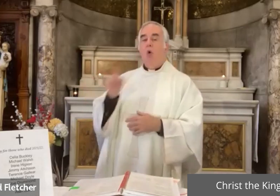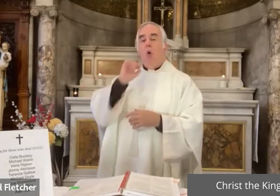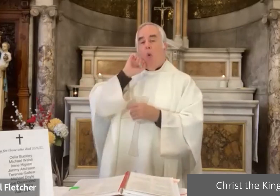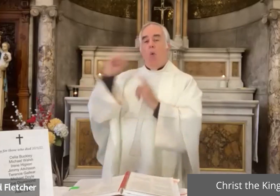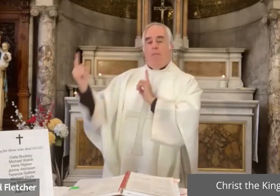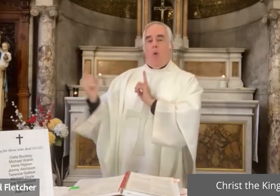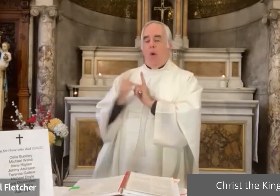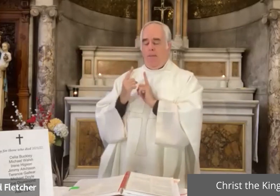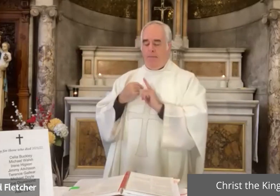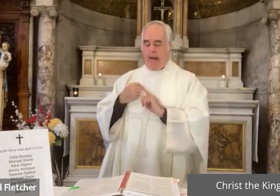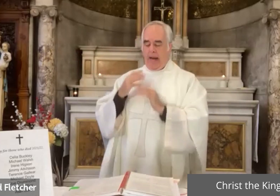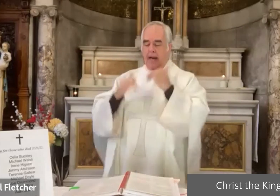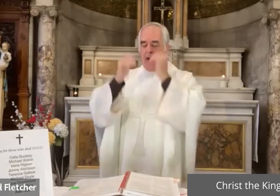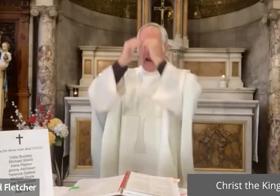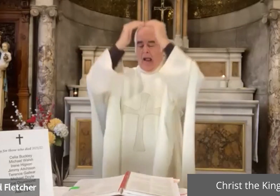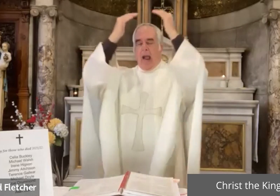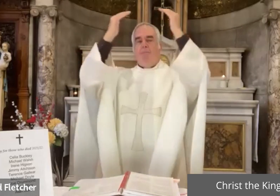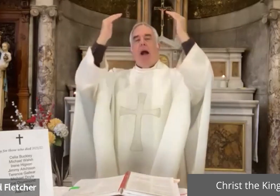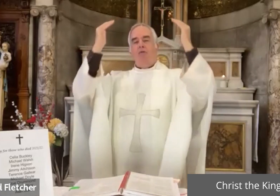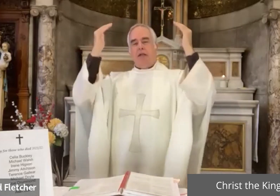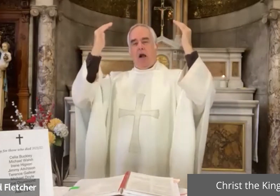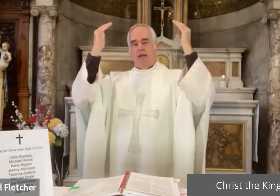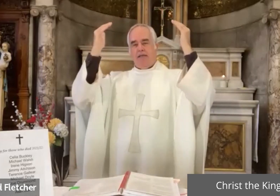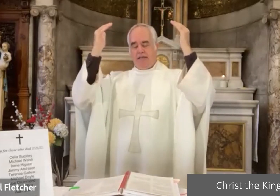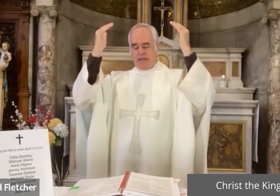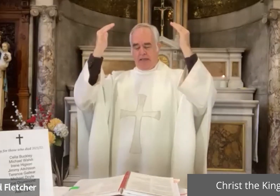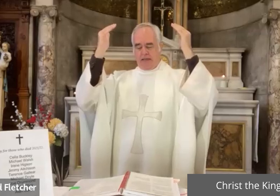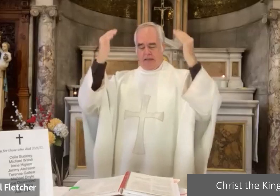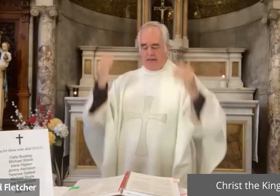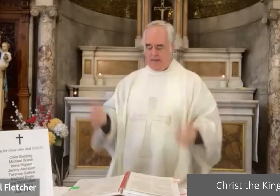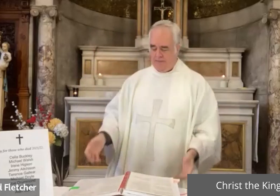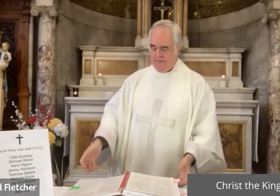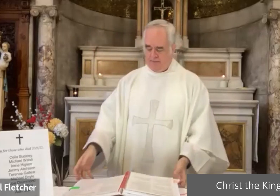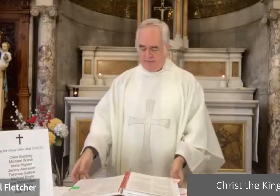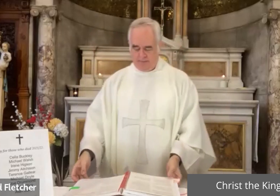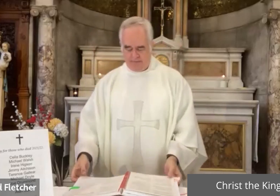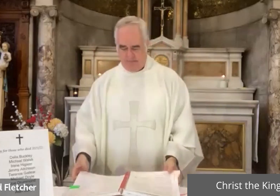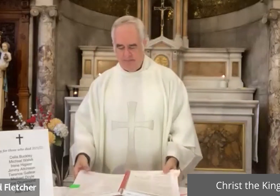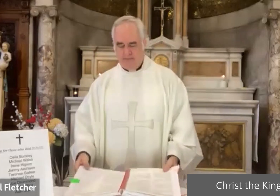you will be with me in paradise."